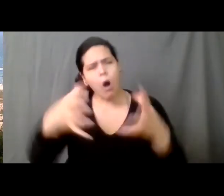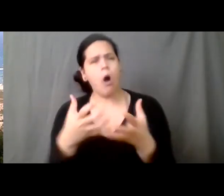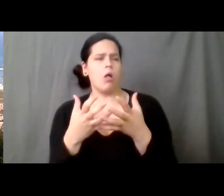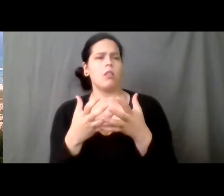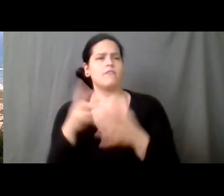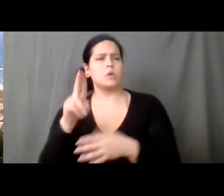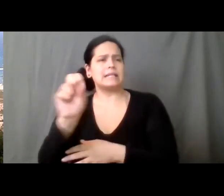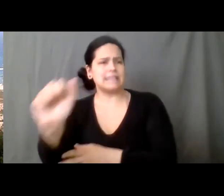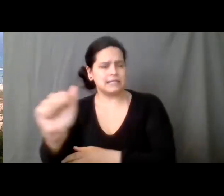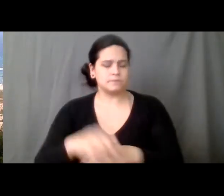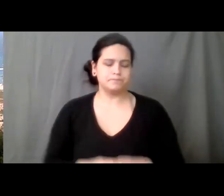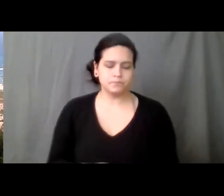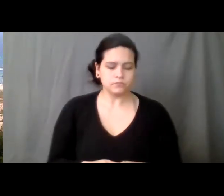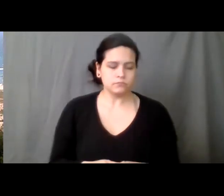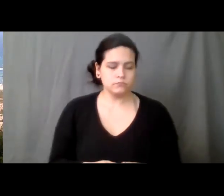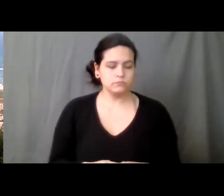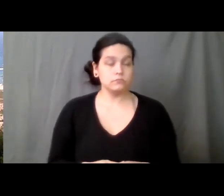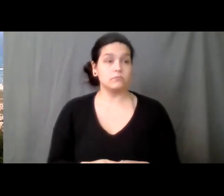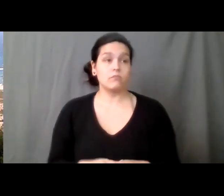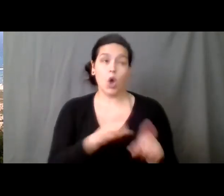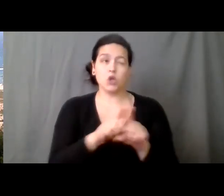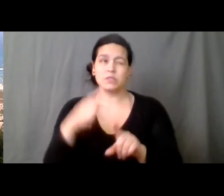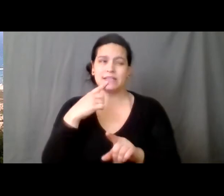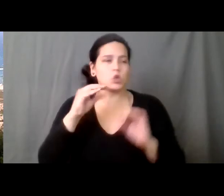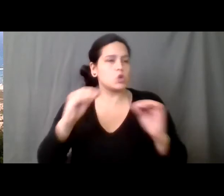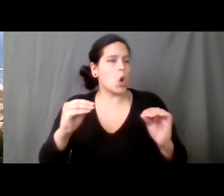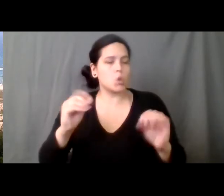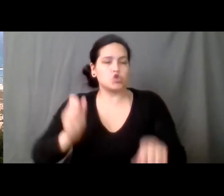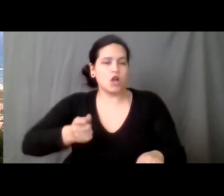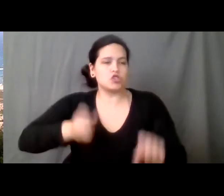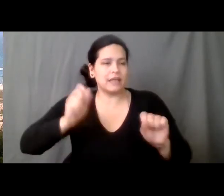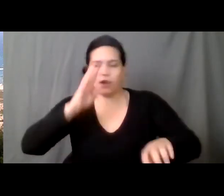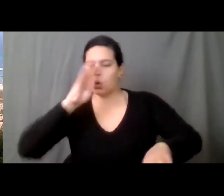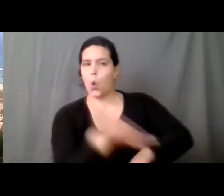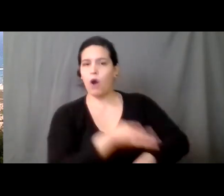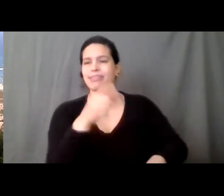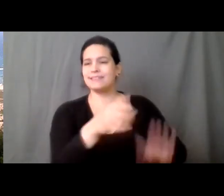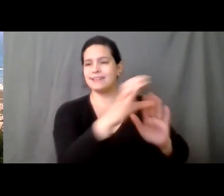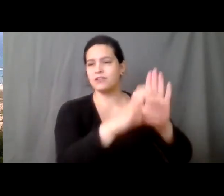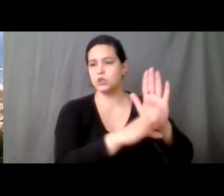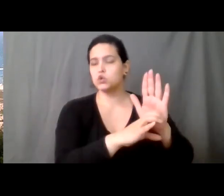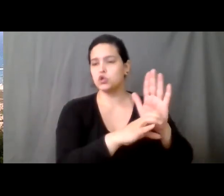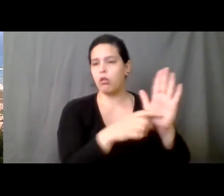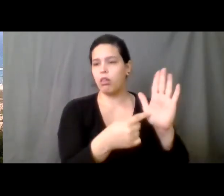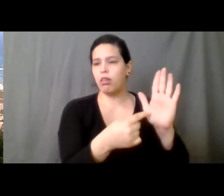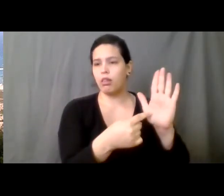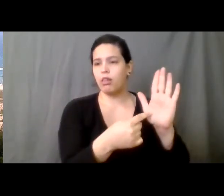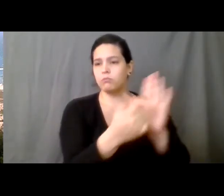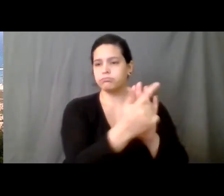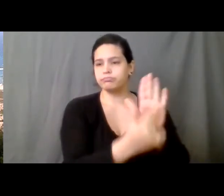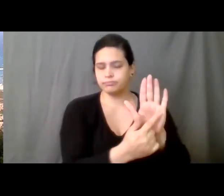means is that, and it also says no judge can ignore that. So those are the fundamental parts of the